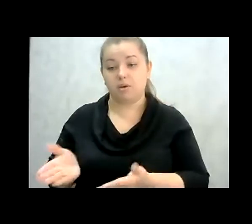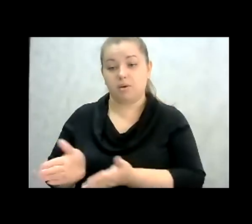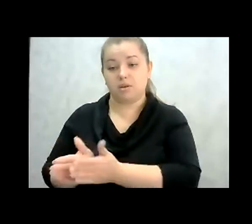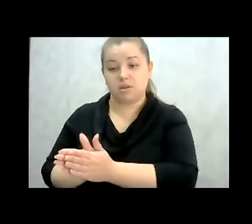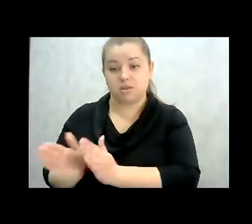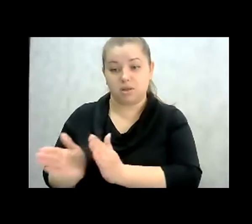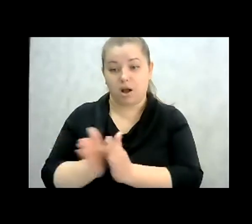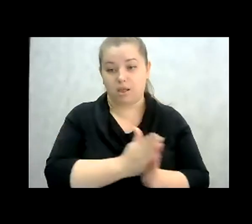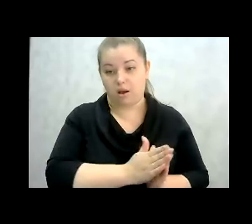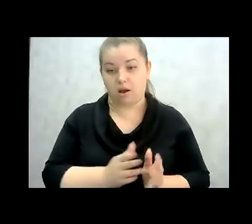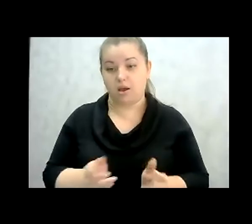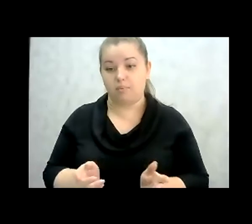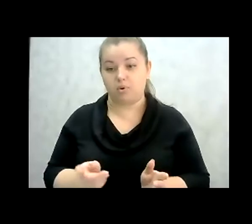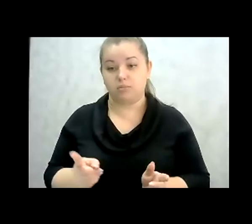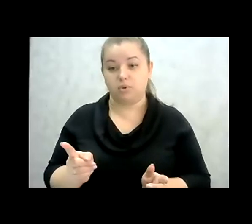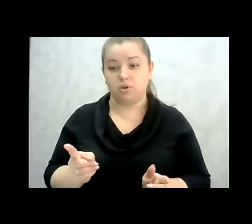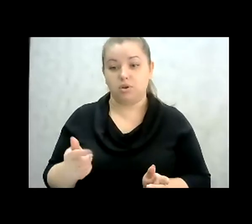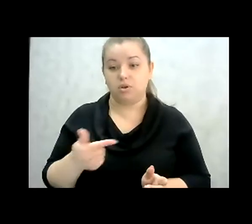the code.